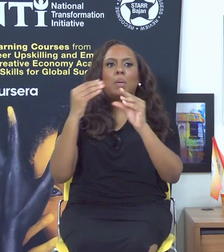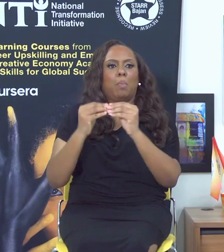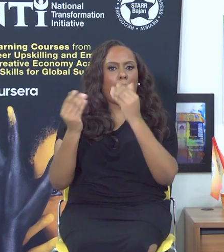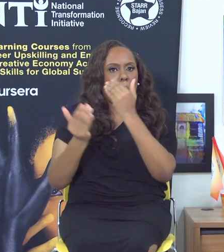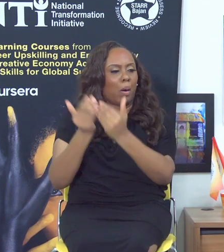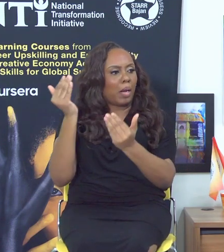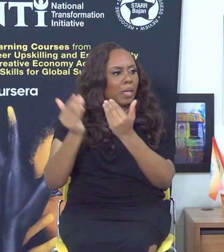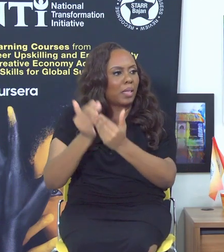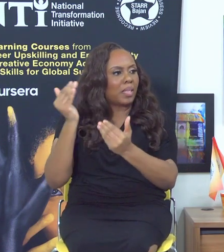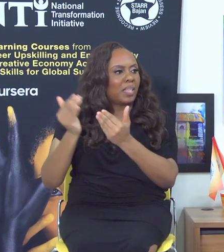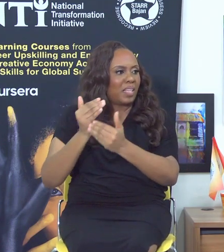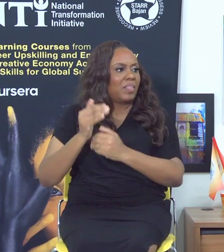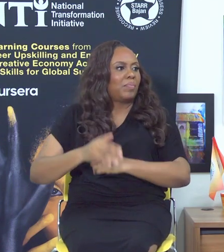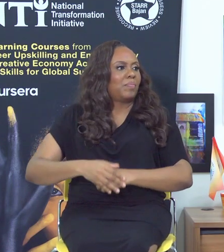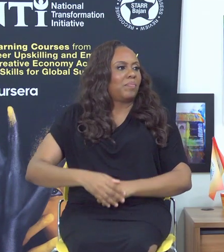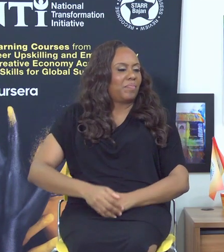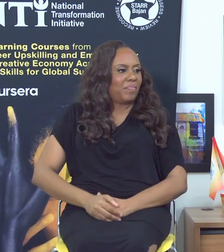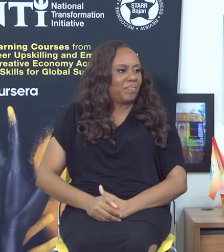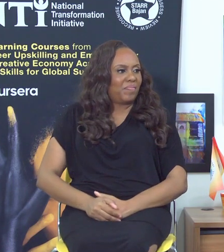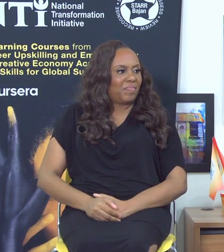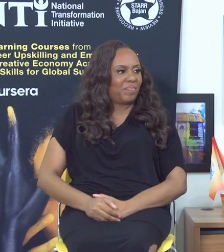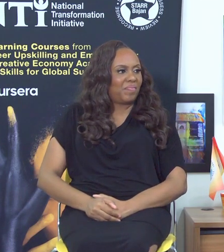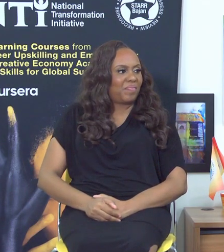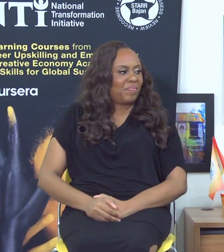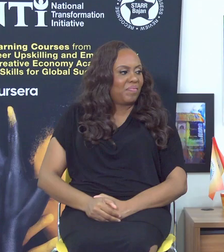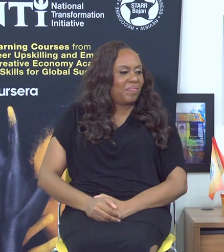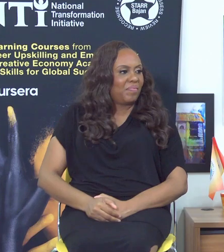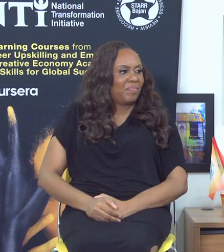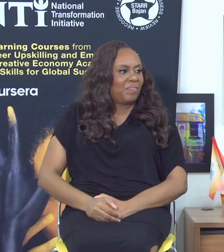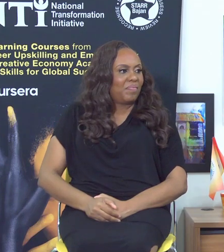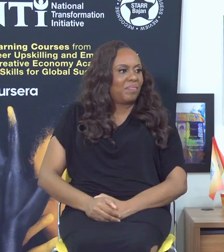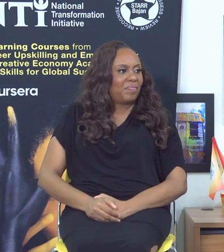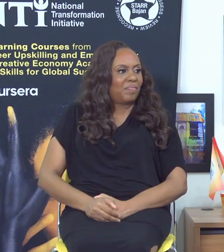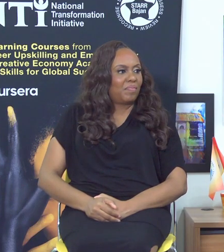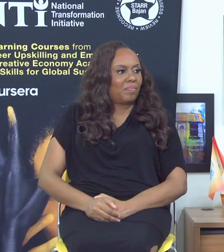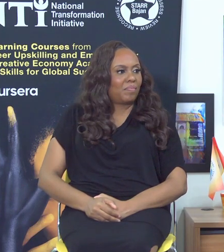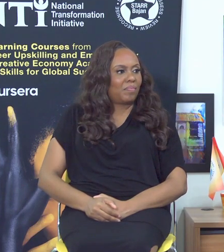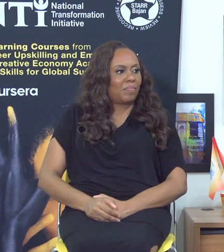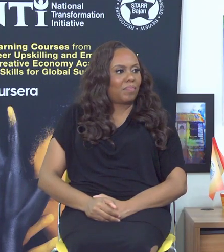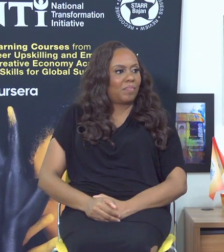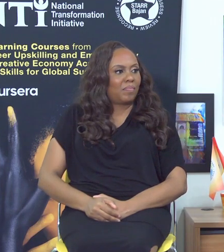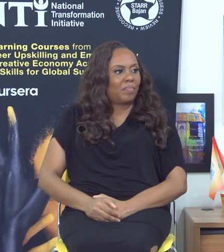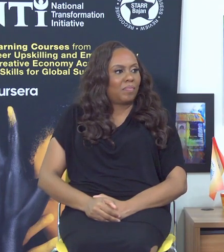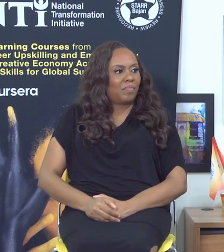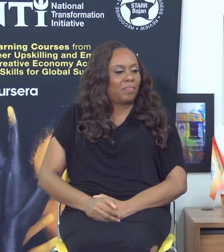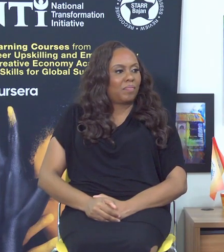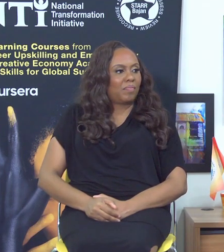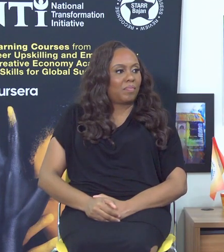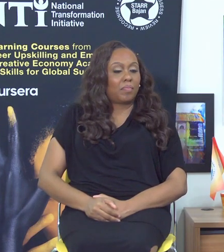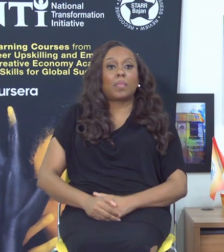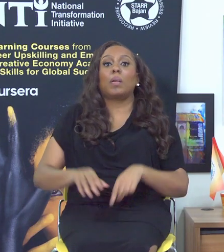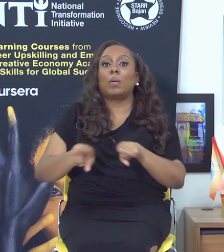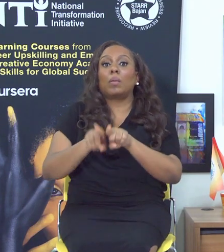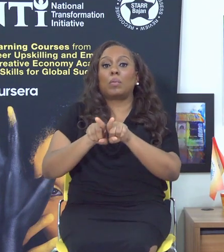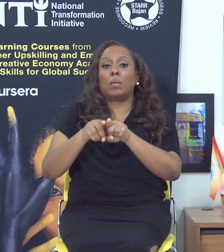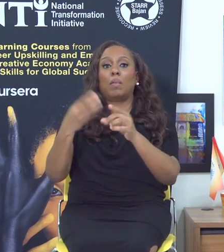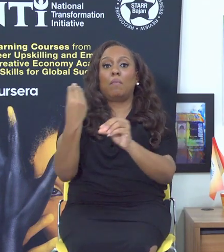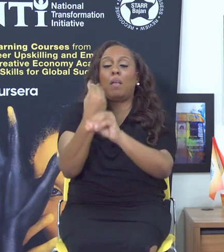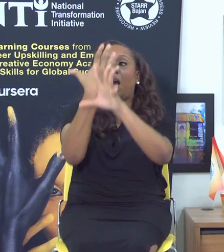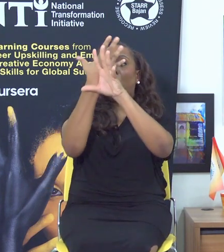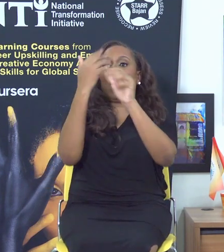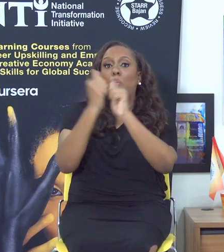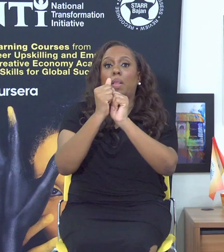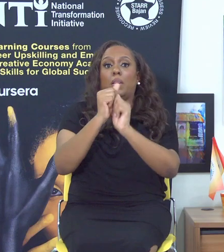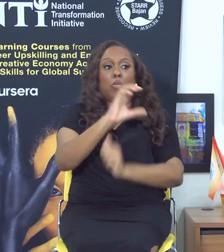easier. Video calling very much easier. Also, you can also have video calling with caption on the